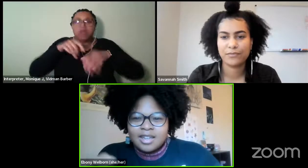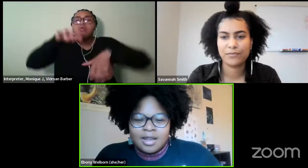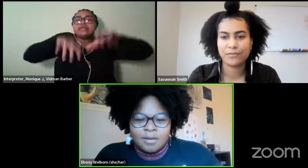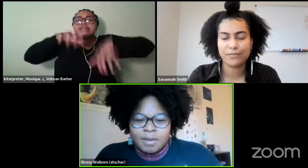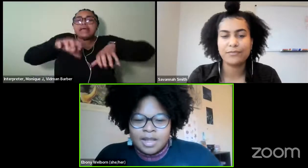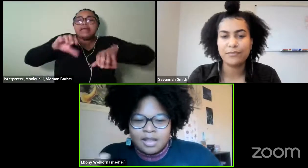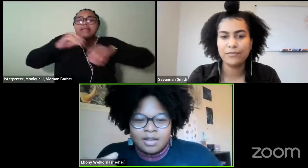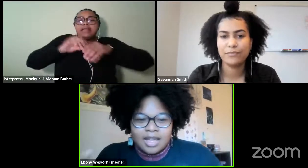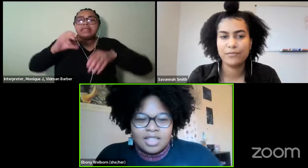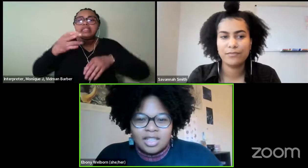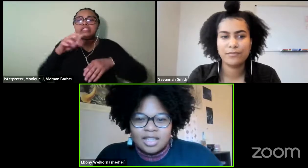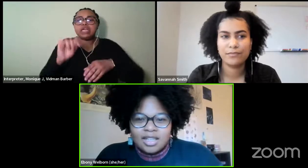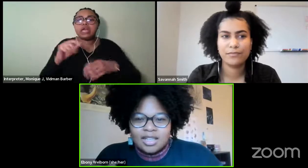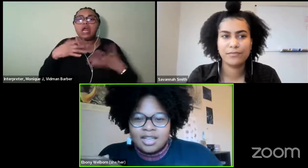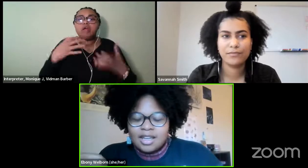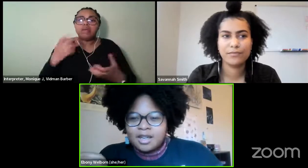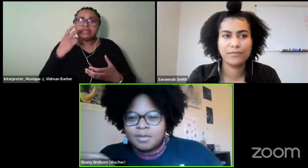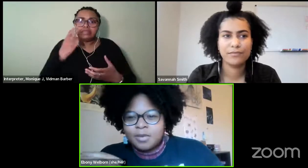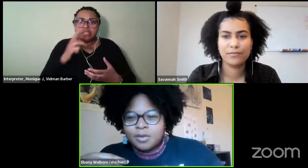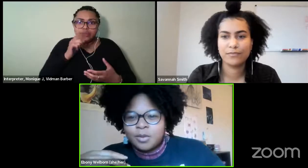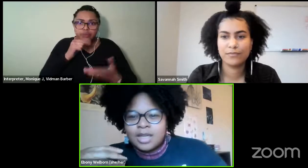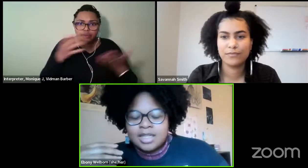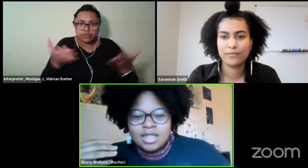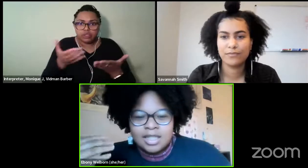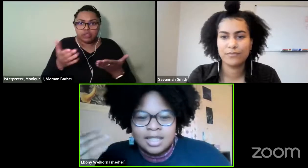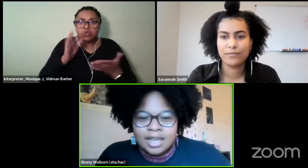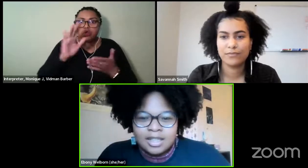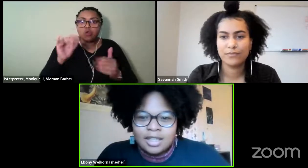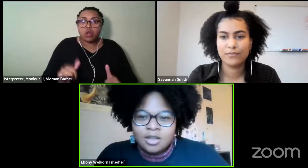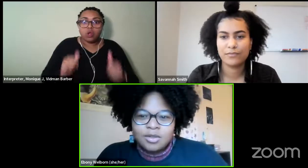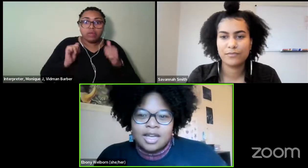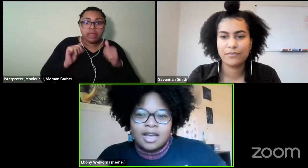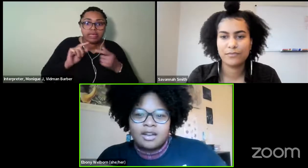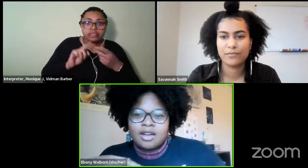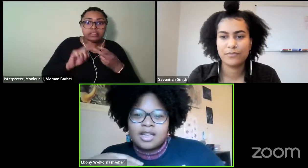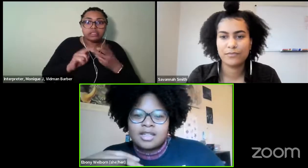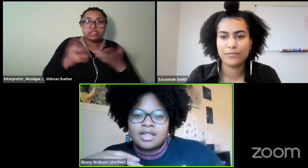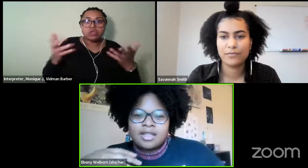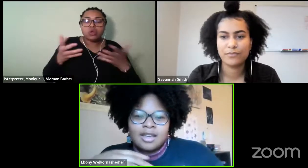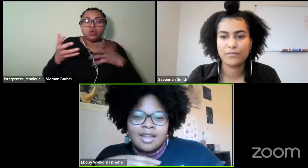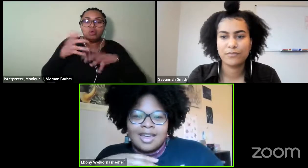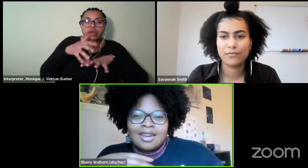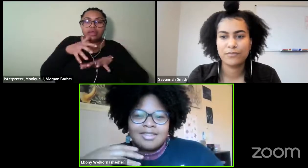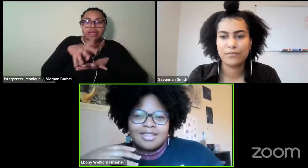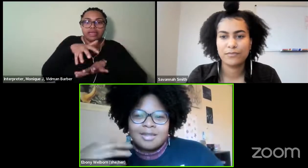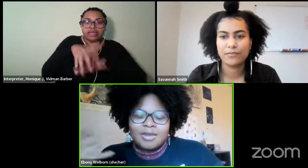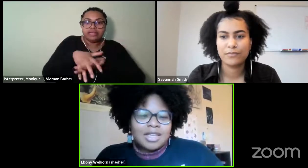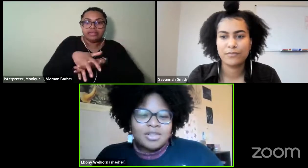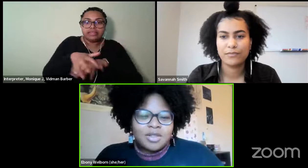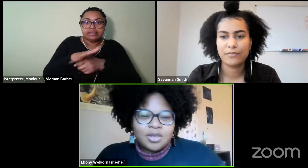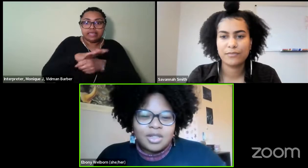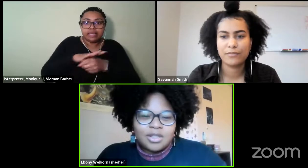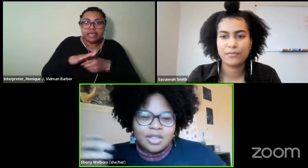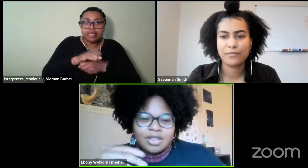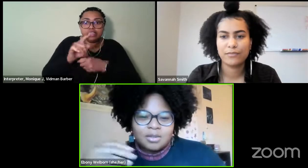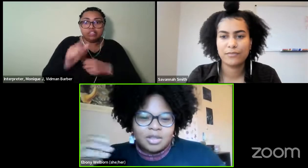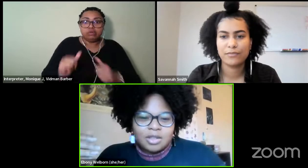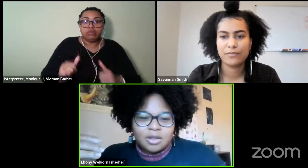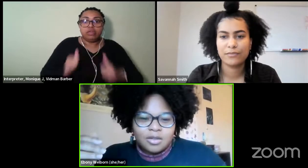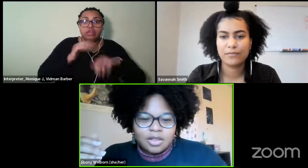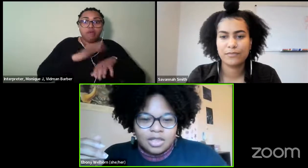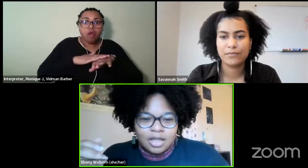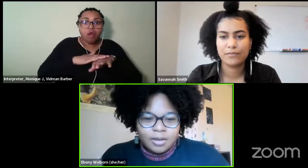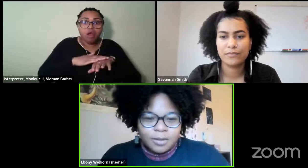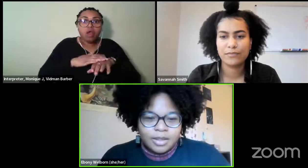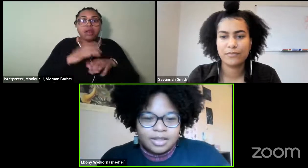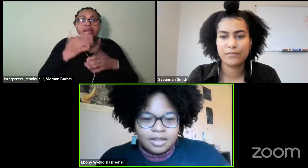here, maybe that location, what indigenous lands that you reside on, and something that you enjoy doing. So I'm just going